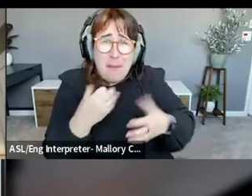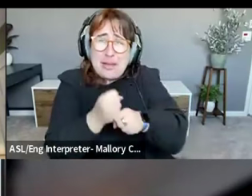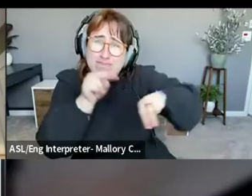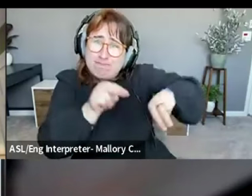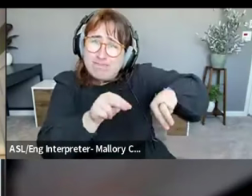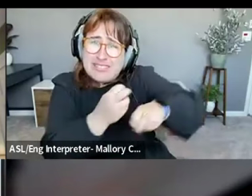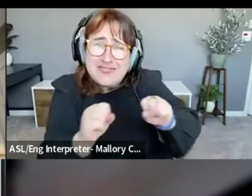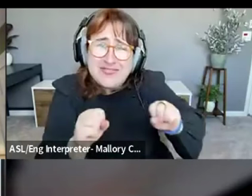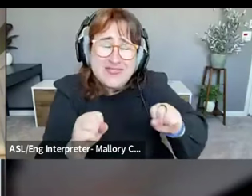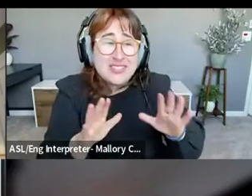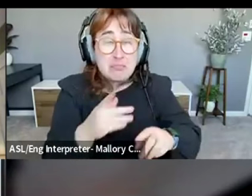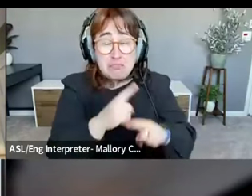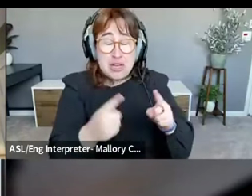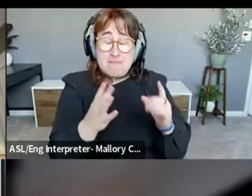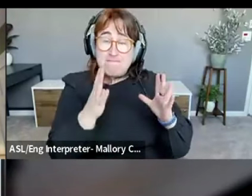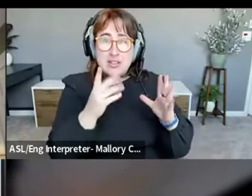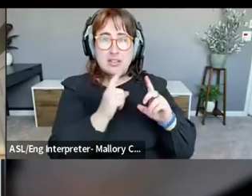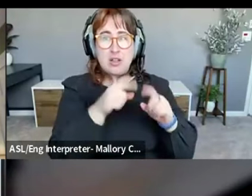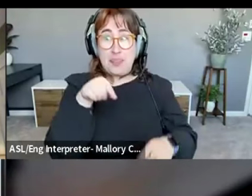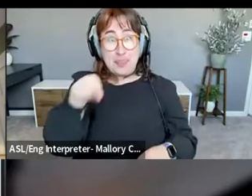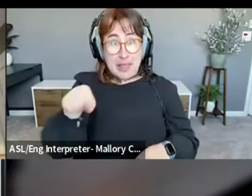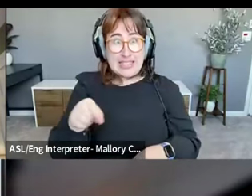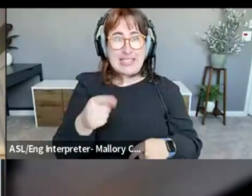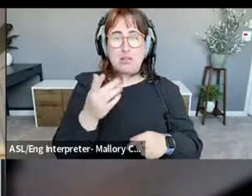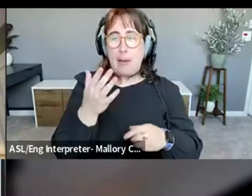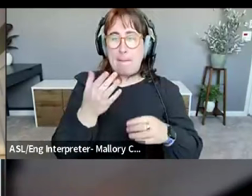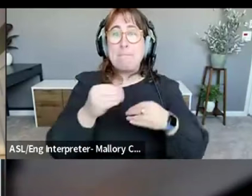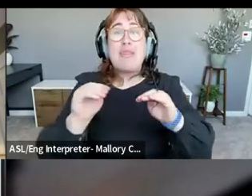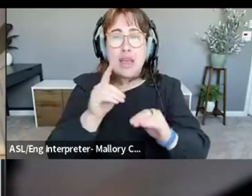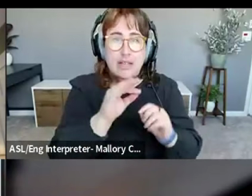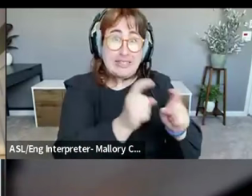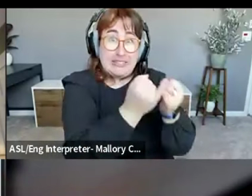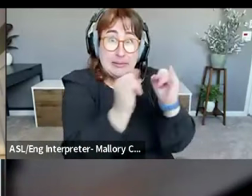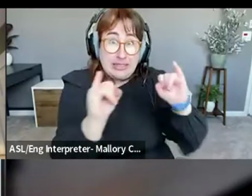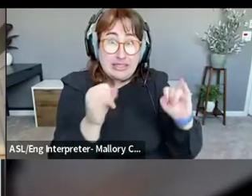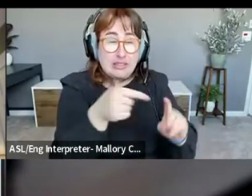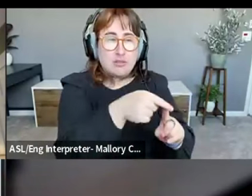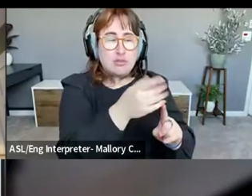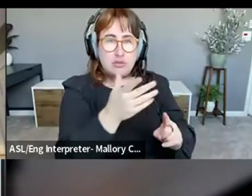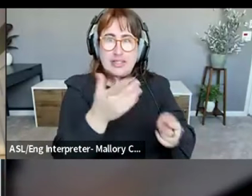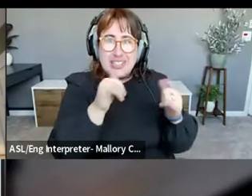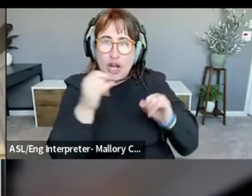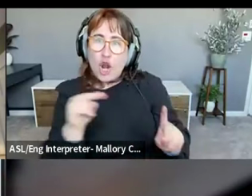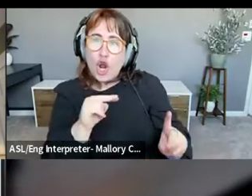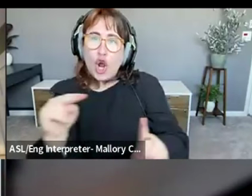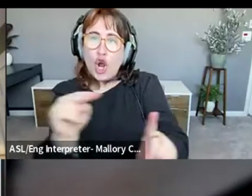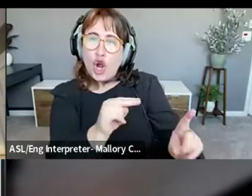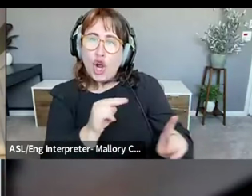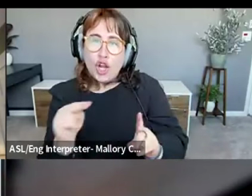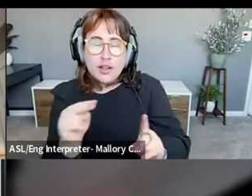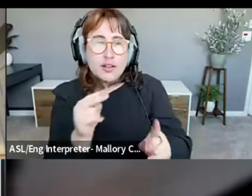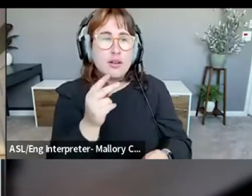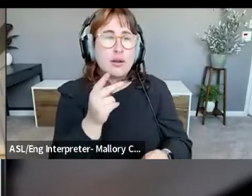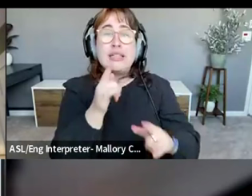family member. This can really help support people to have some kind of remote guidance, but also having